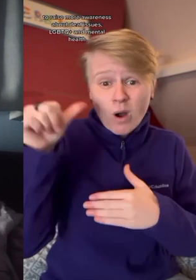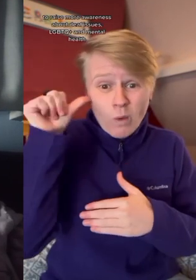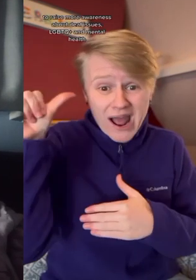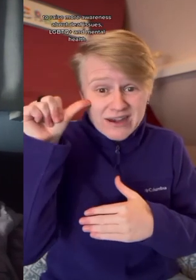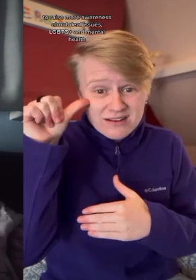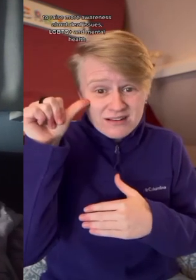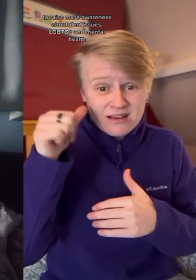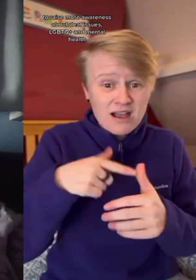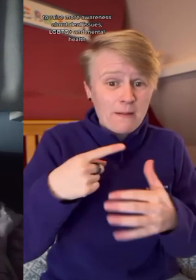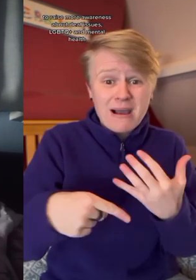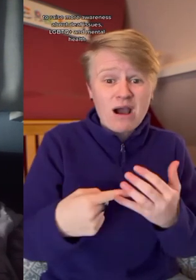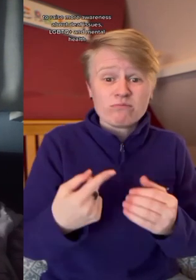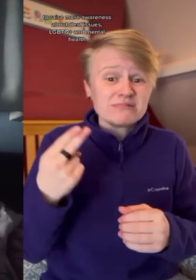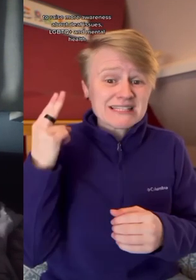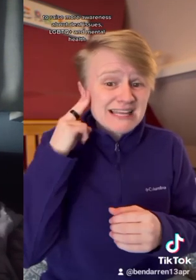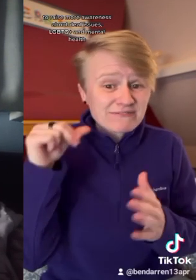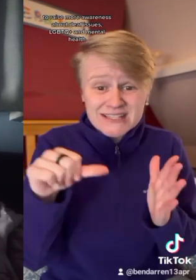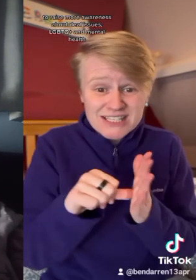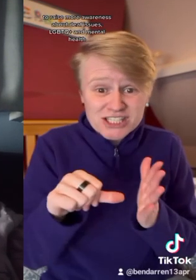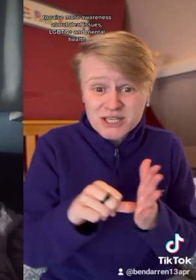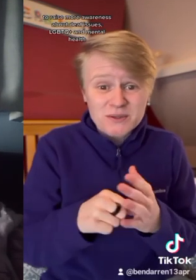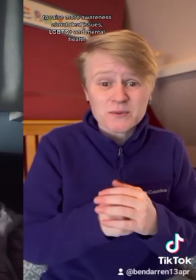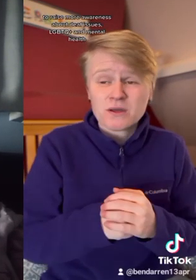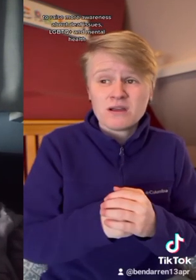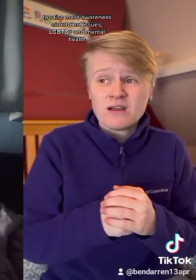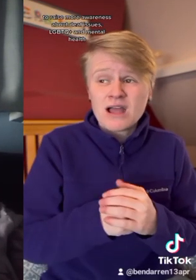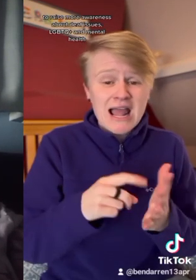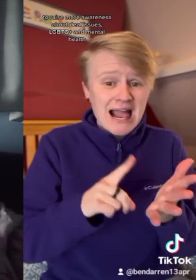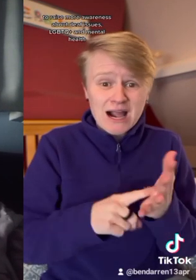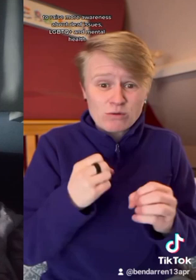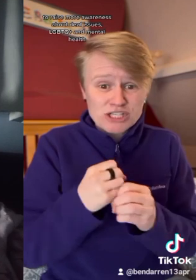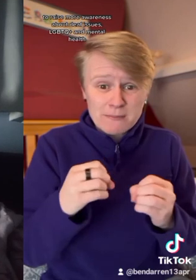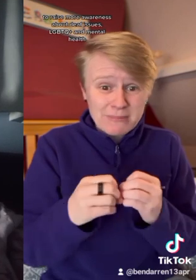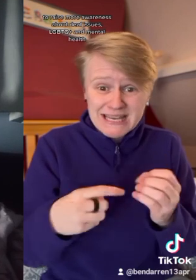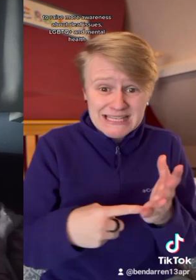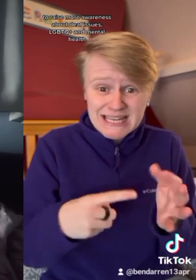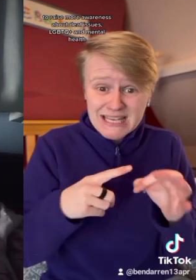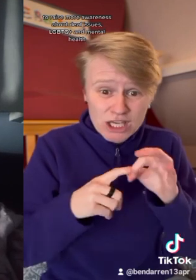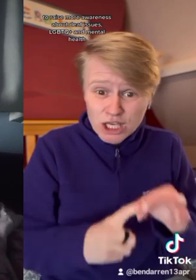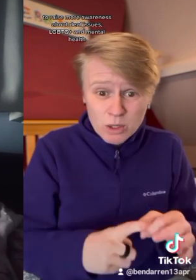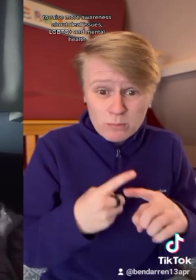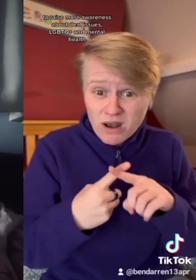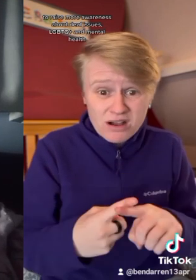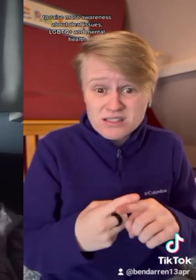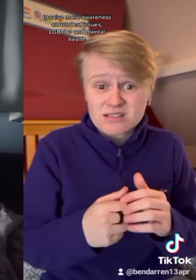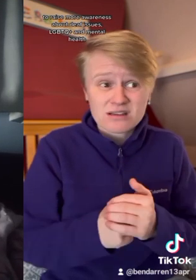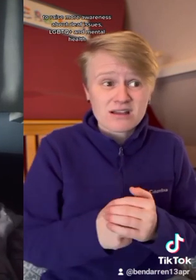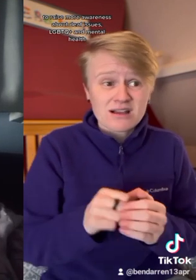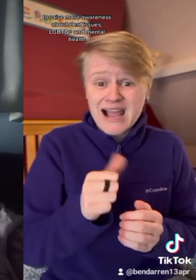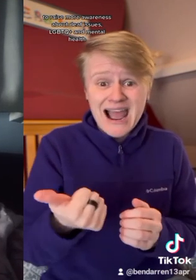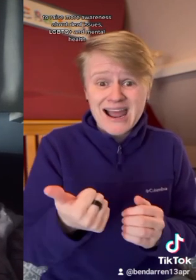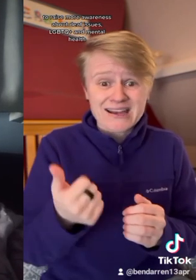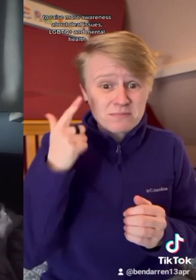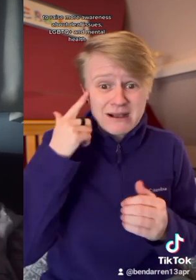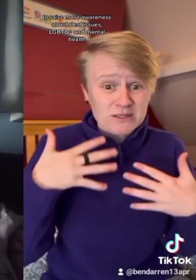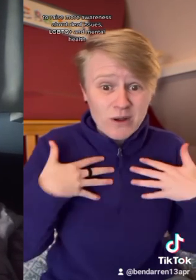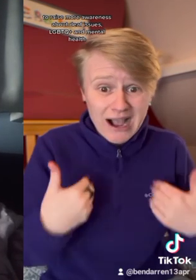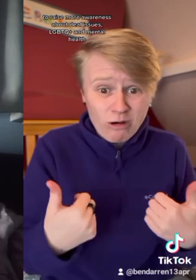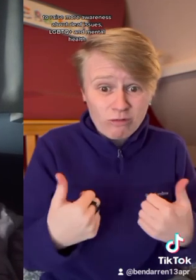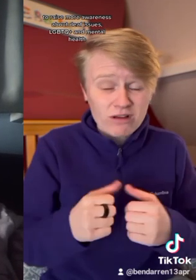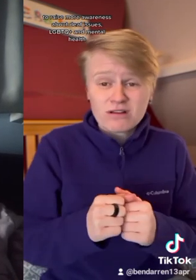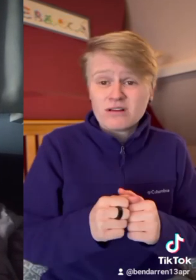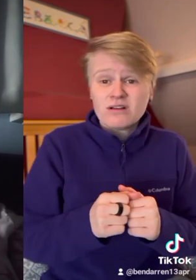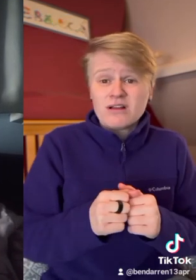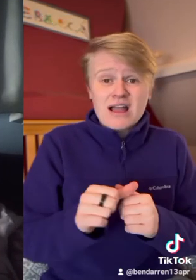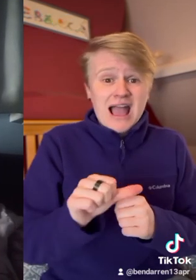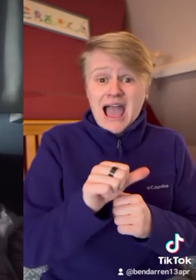more awareness about death issue, LGBTQ+, and mental